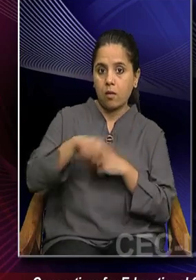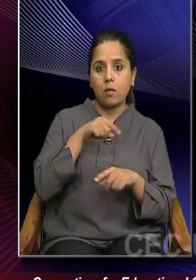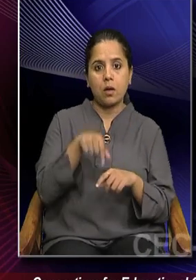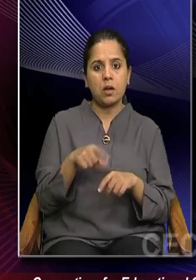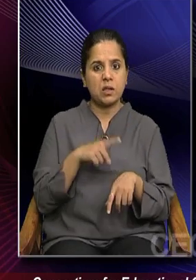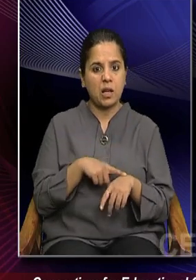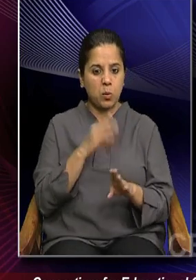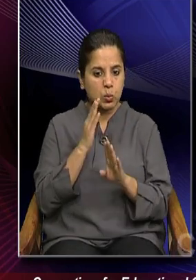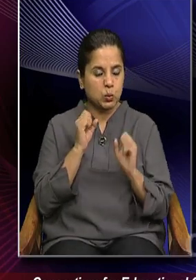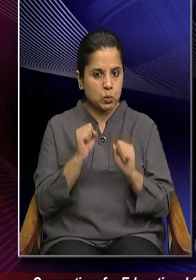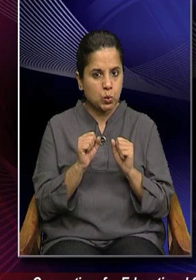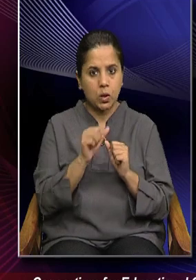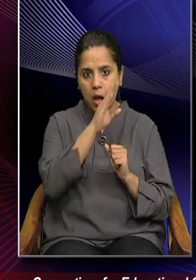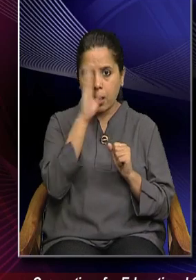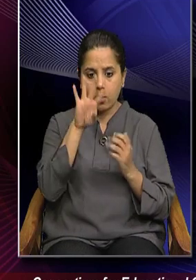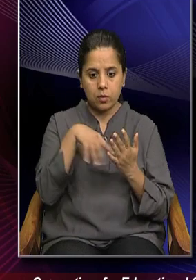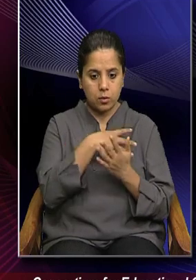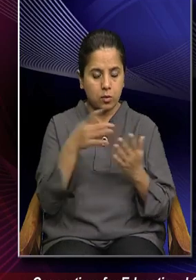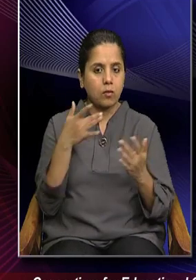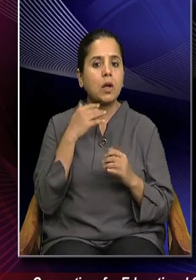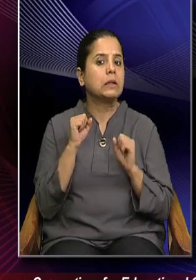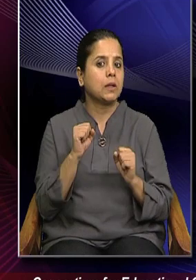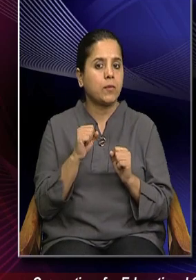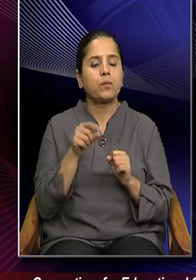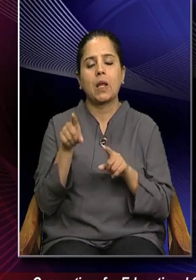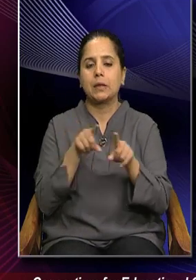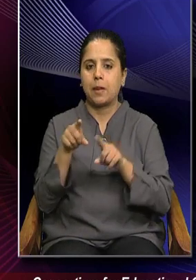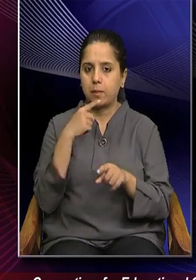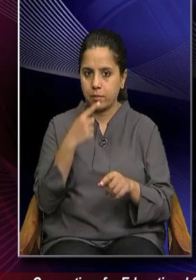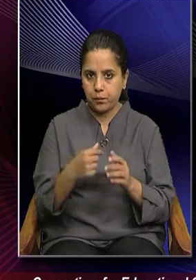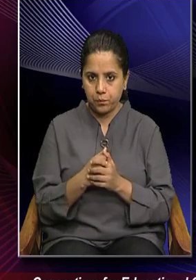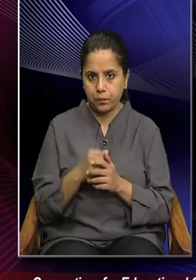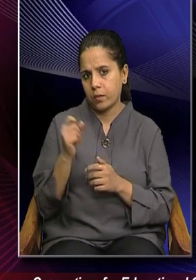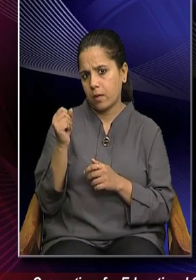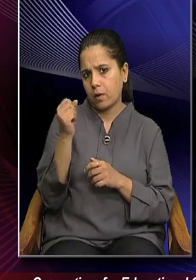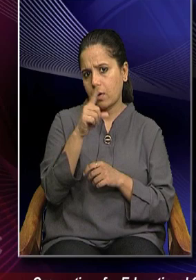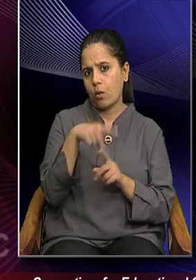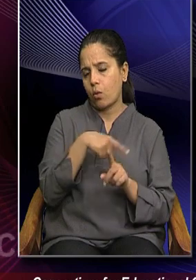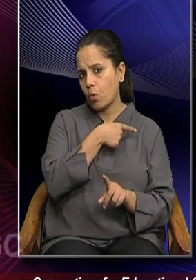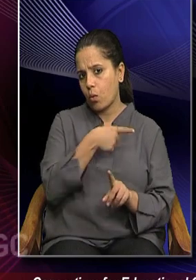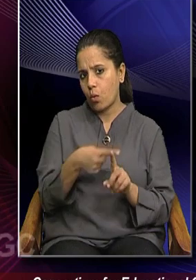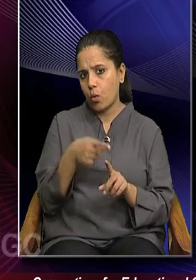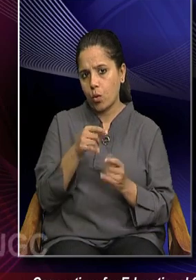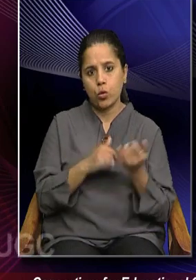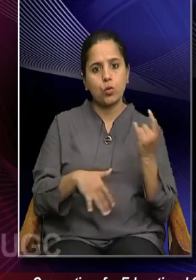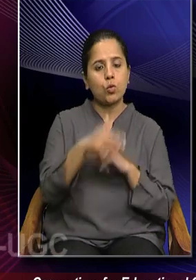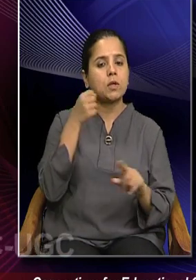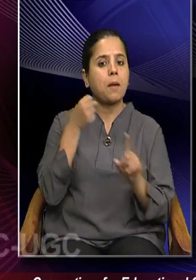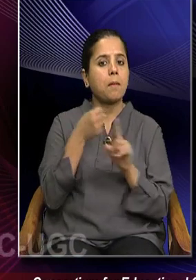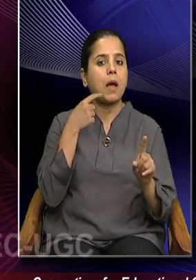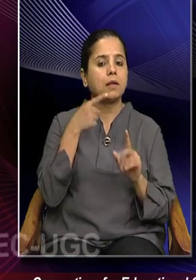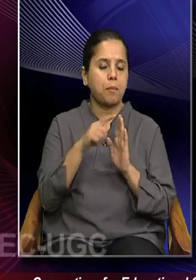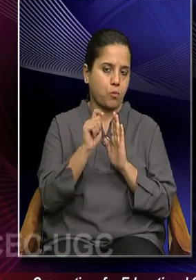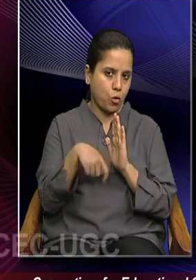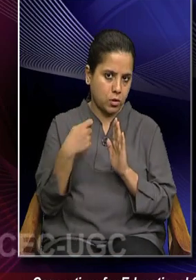tight academic schedules. For example, a month-long social impact